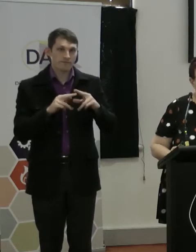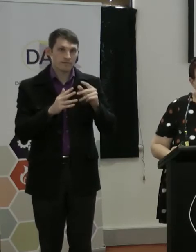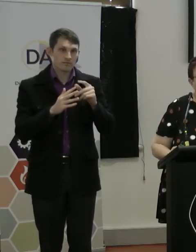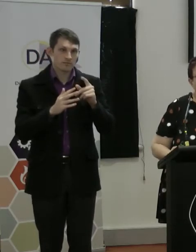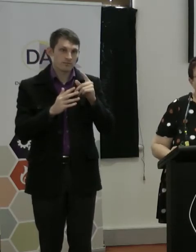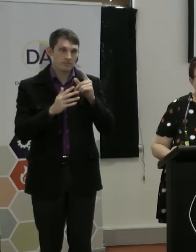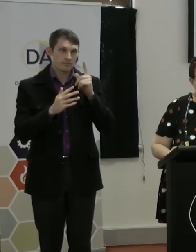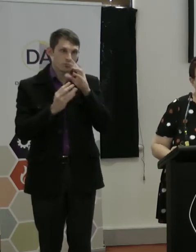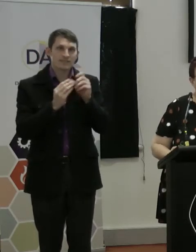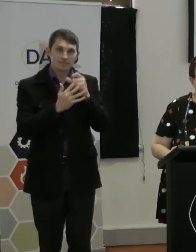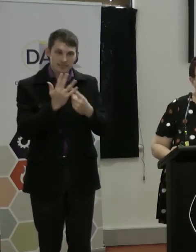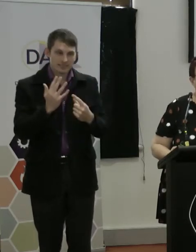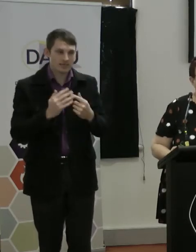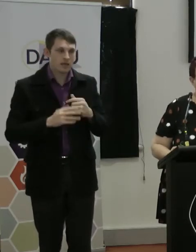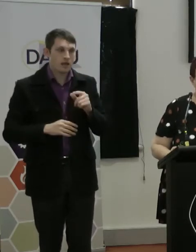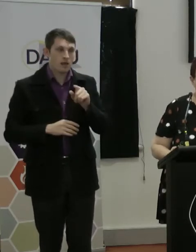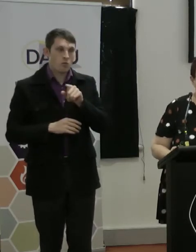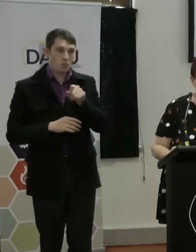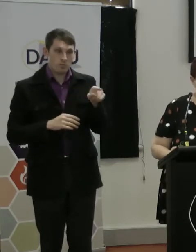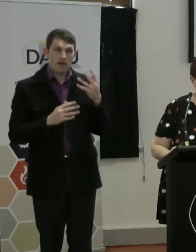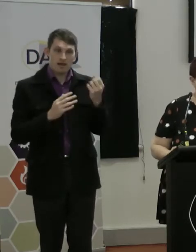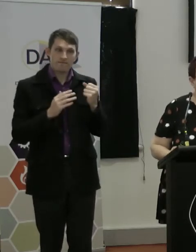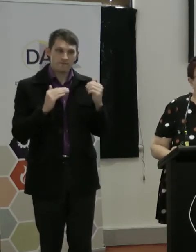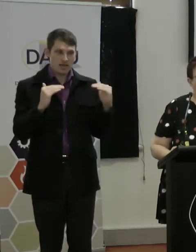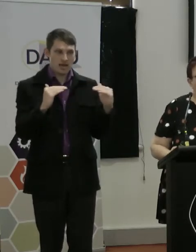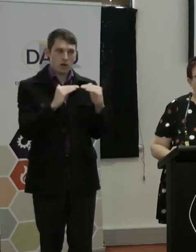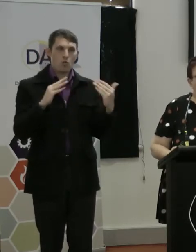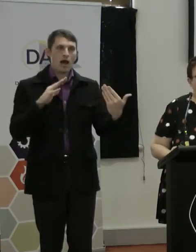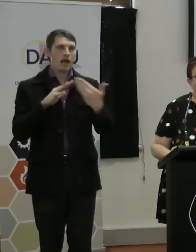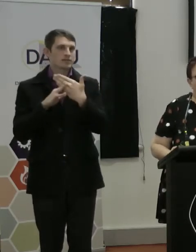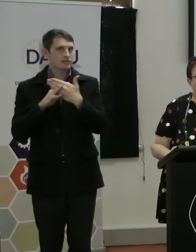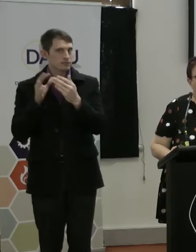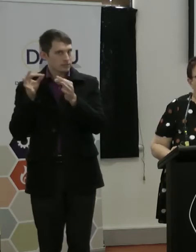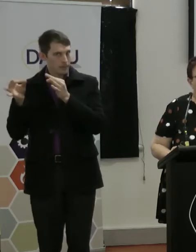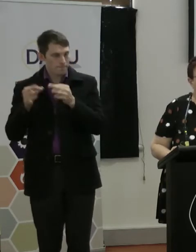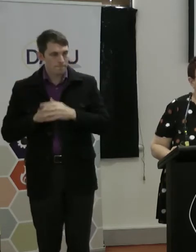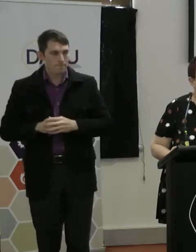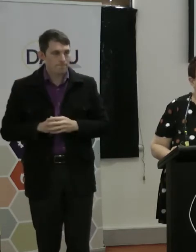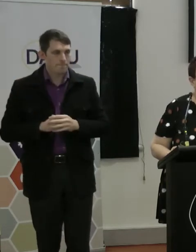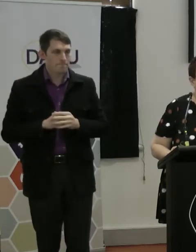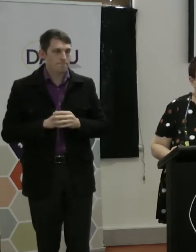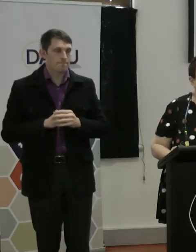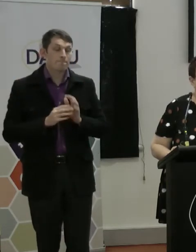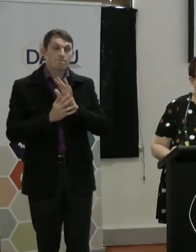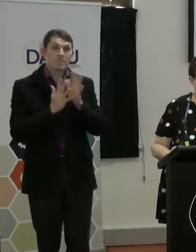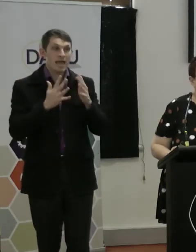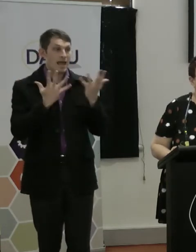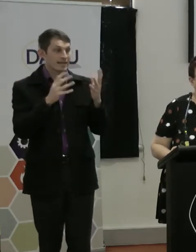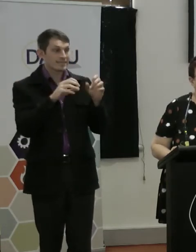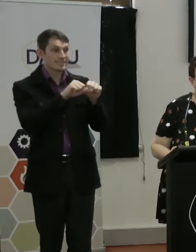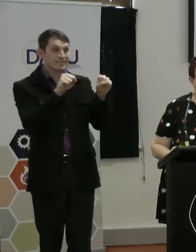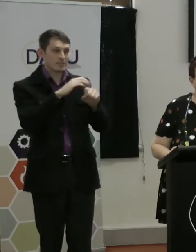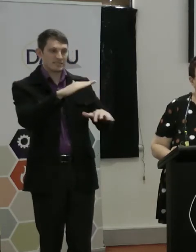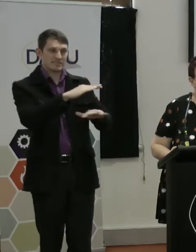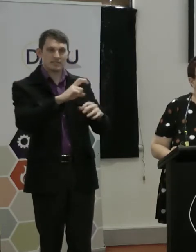have equitable access to the scheme, that any other systemic issues that might